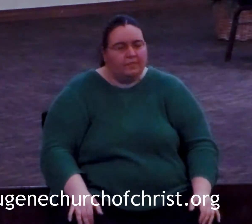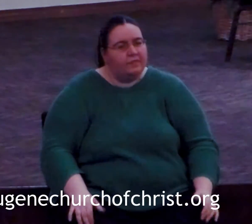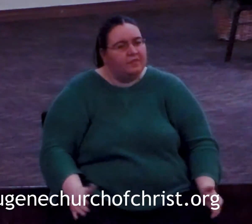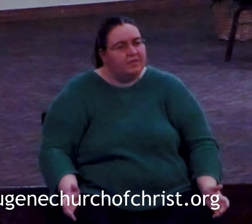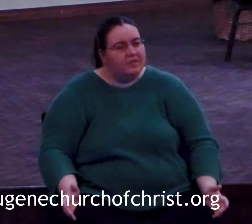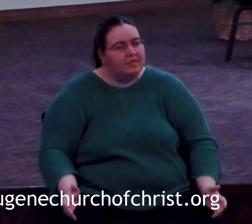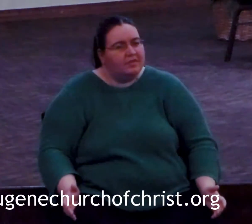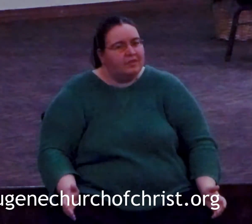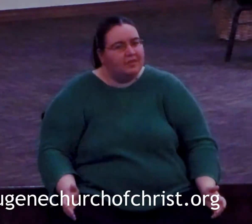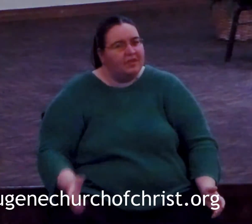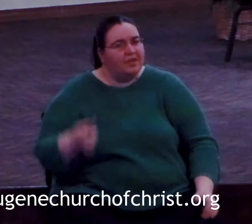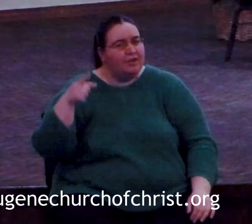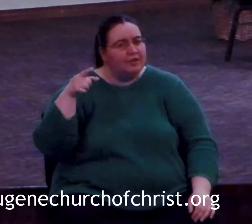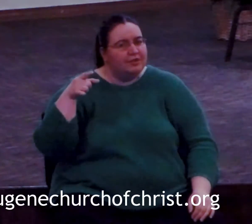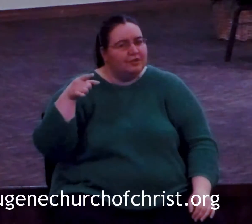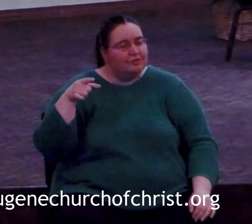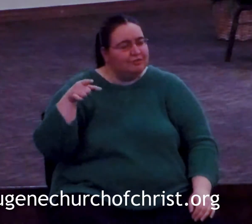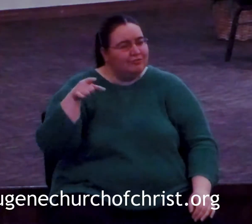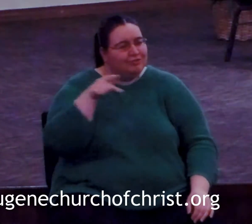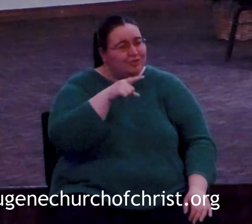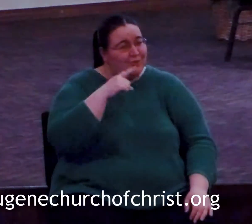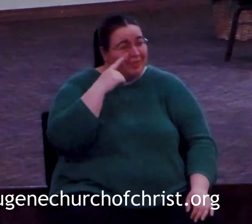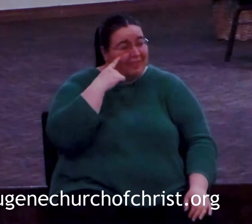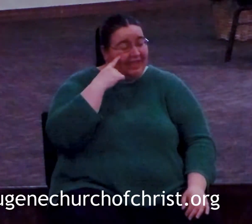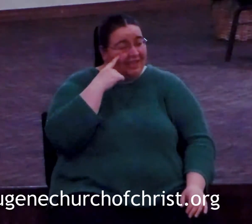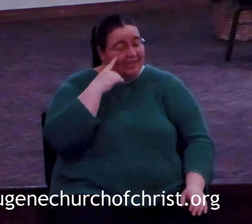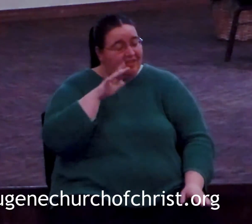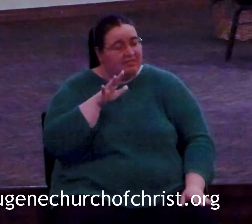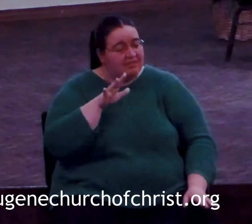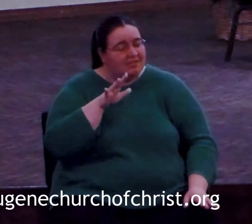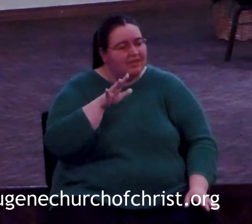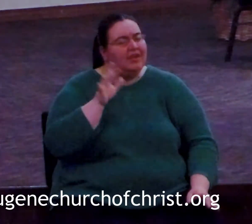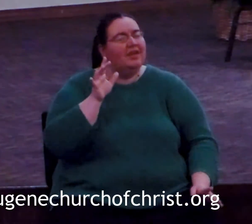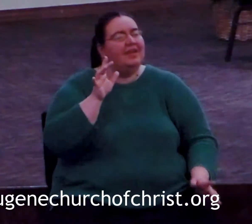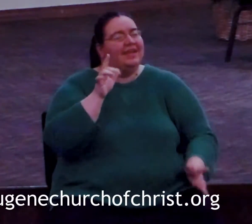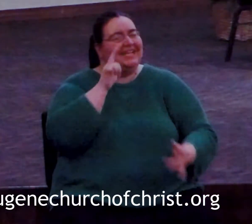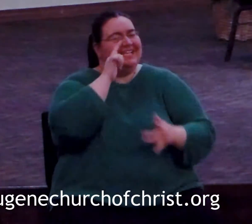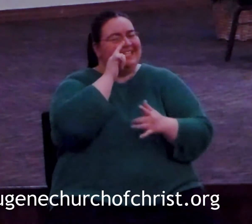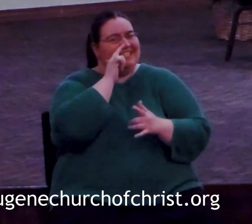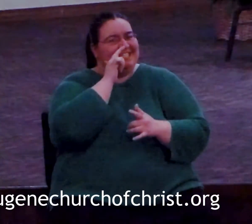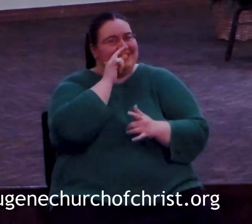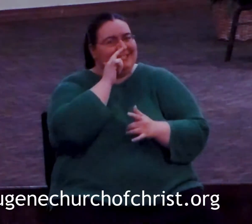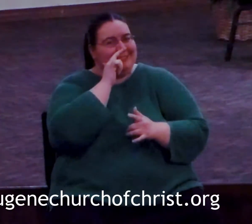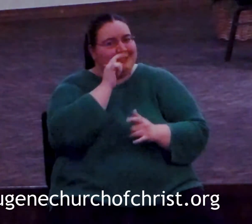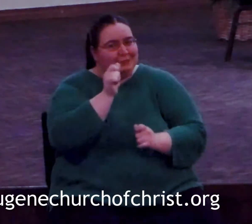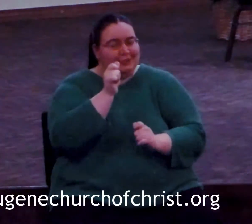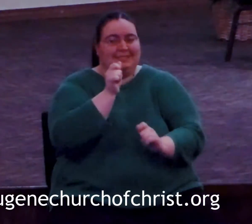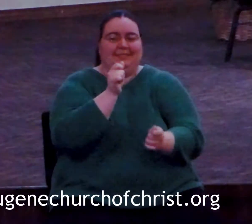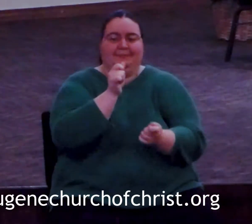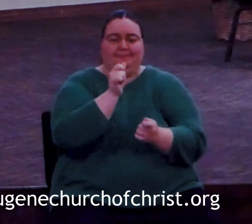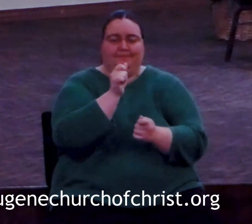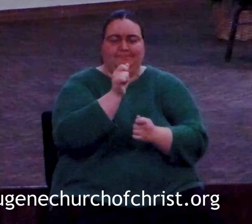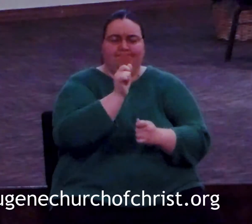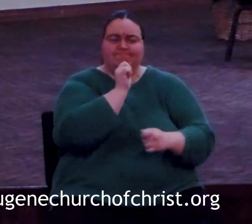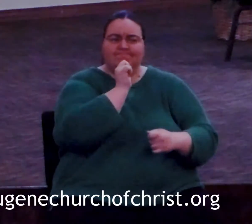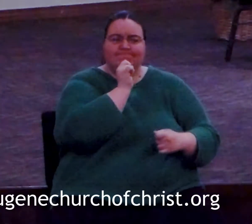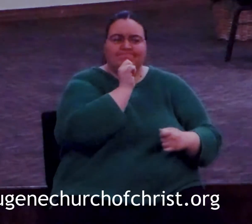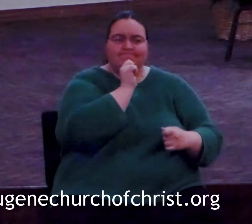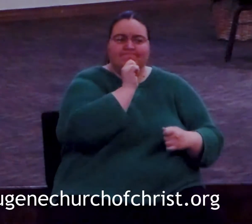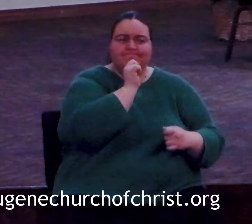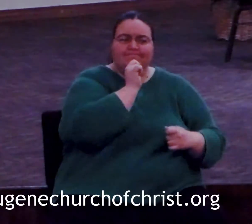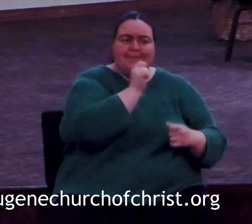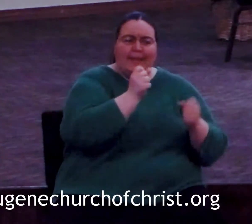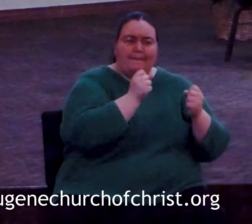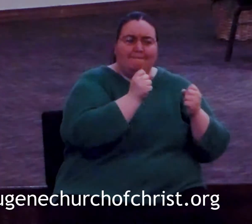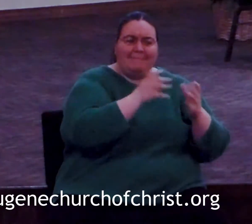Do you think, and it's interesting to me that you don't have a whole lot of occasions where you have Jesus talking not